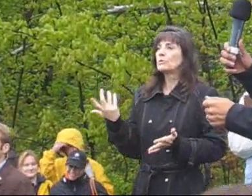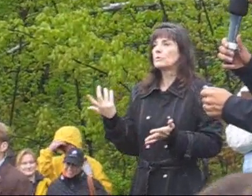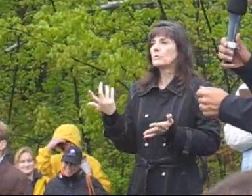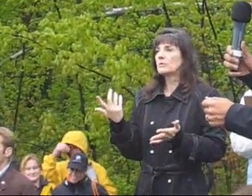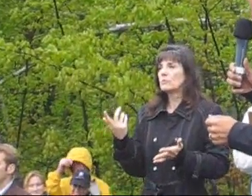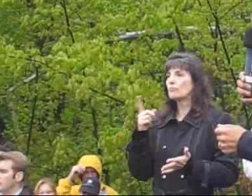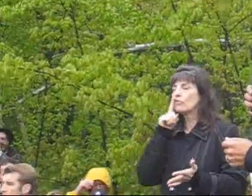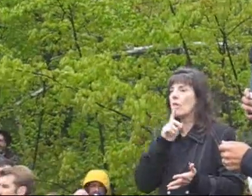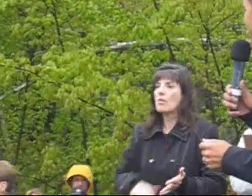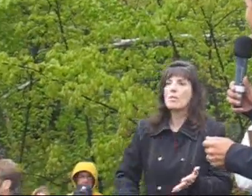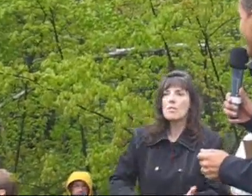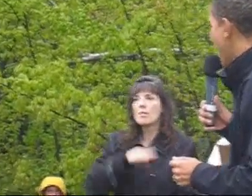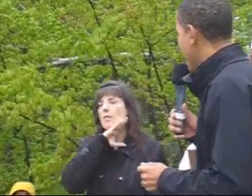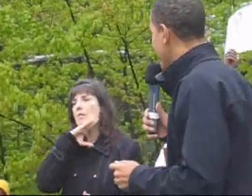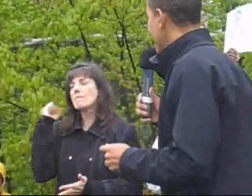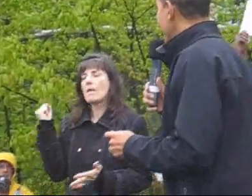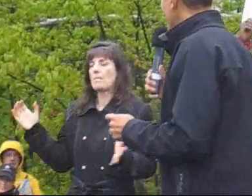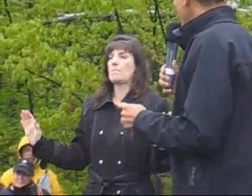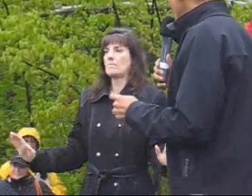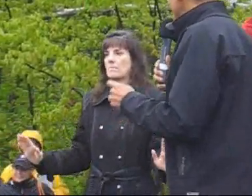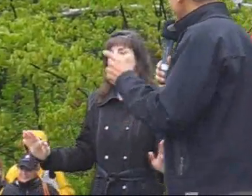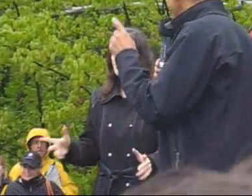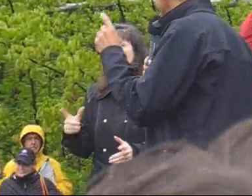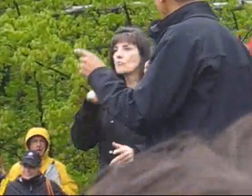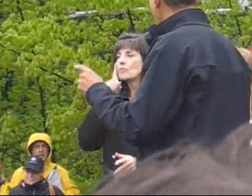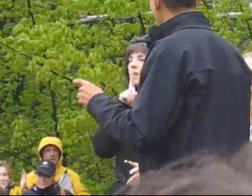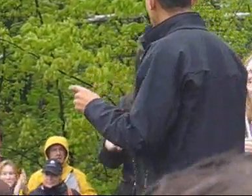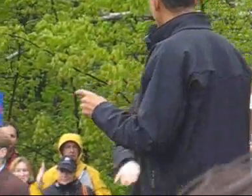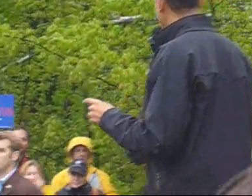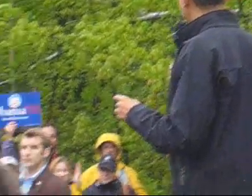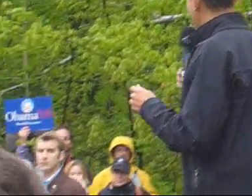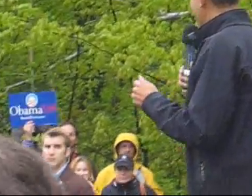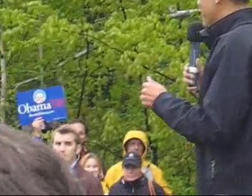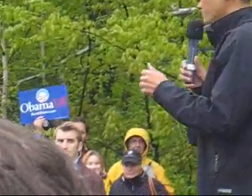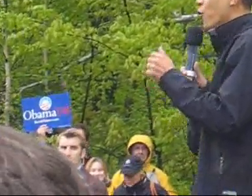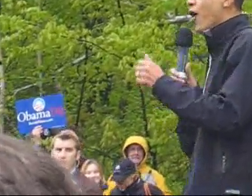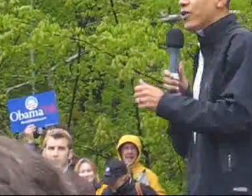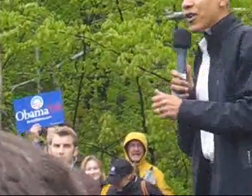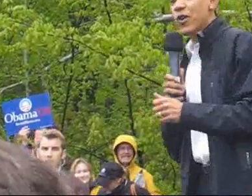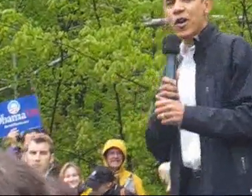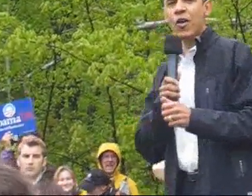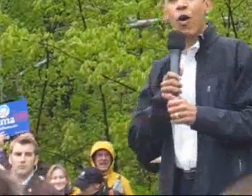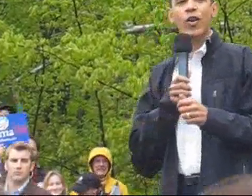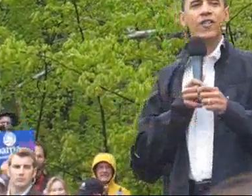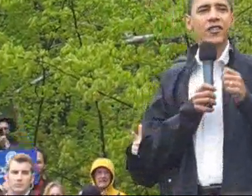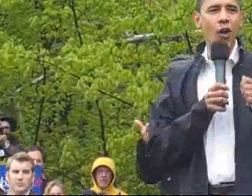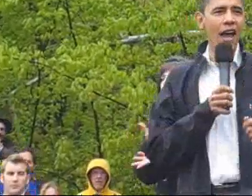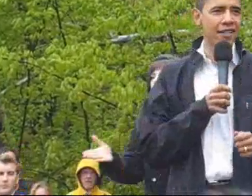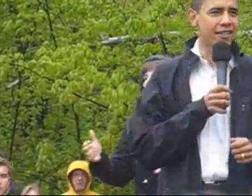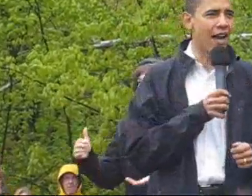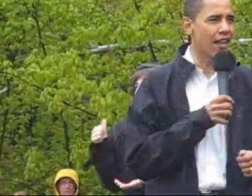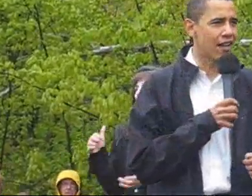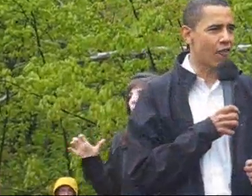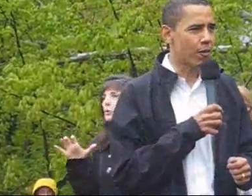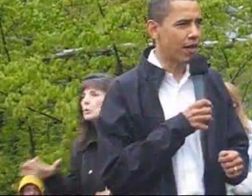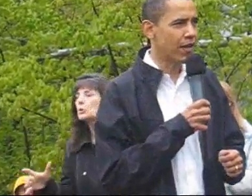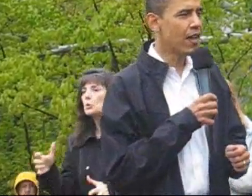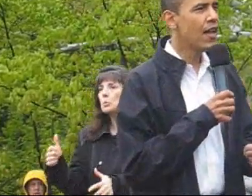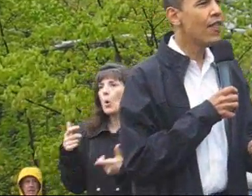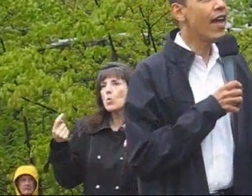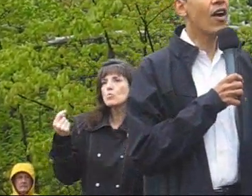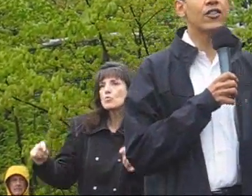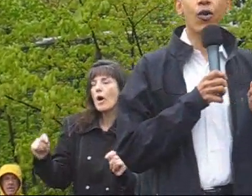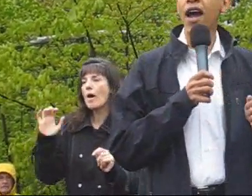They are sick and tired of being sick and tired. They are sick and tired of a can't do, won't do, won't even try style of